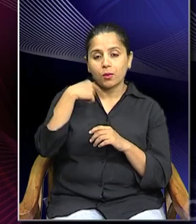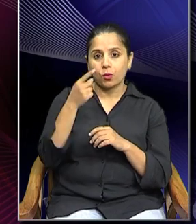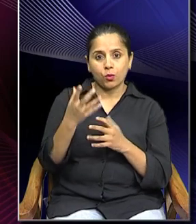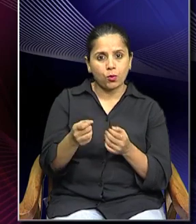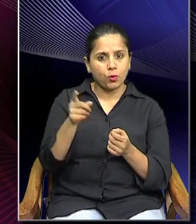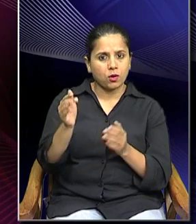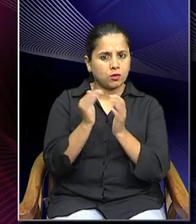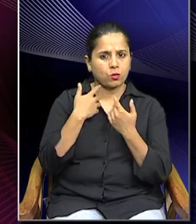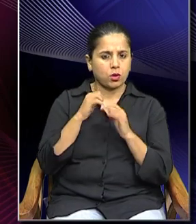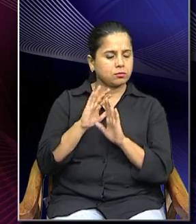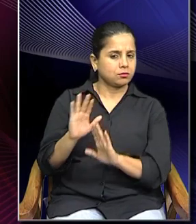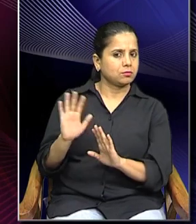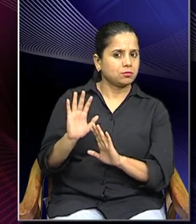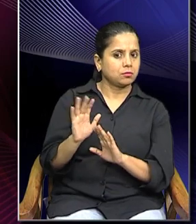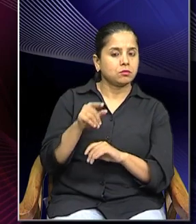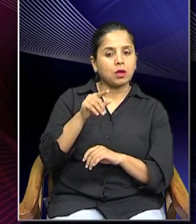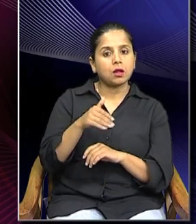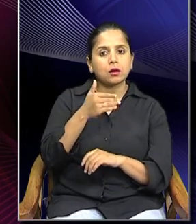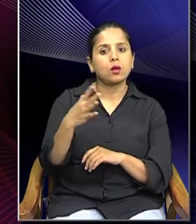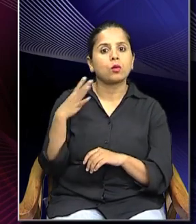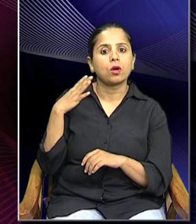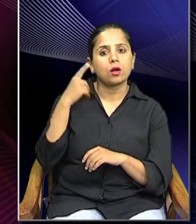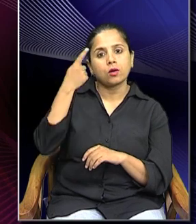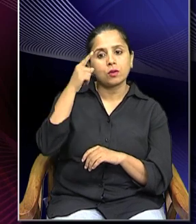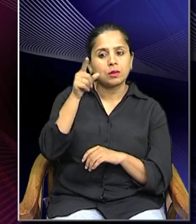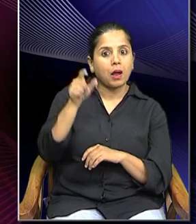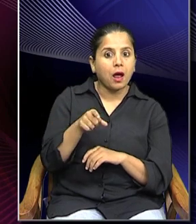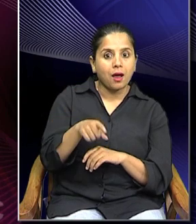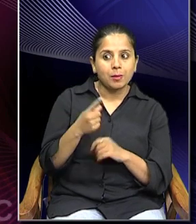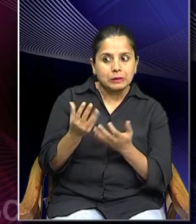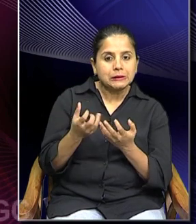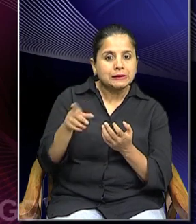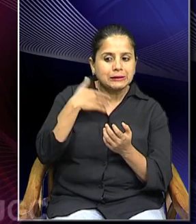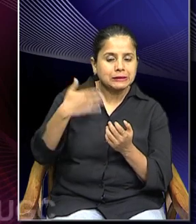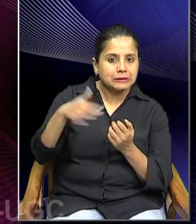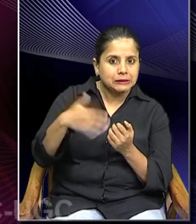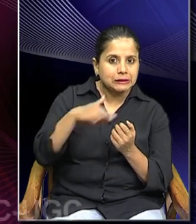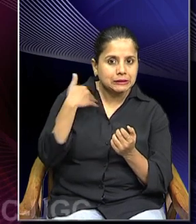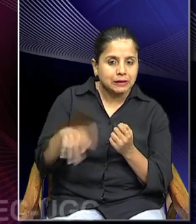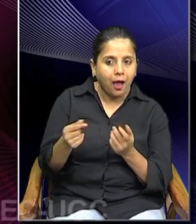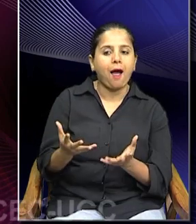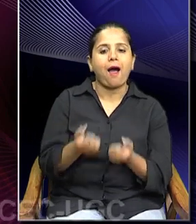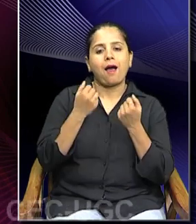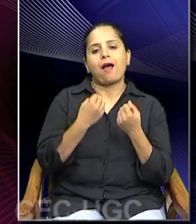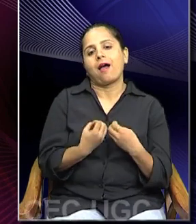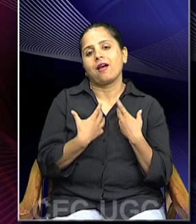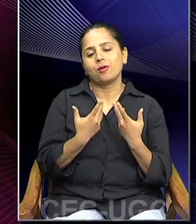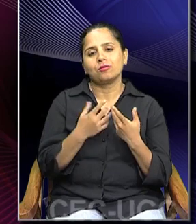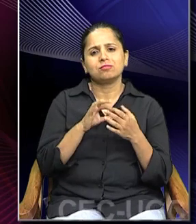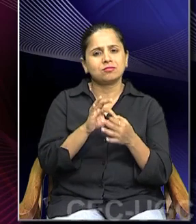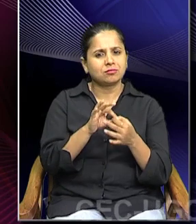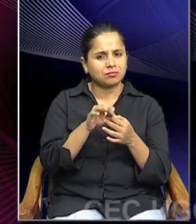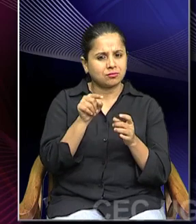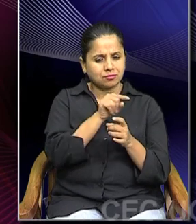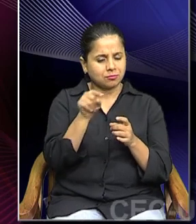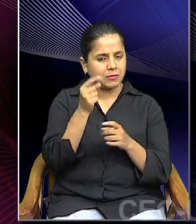get the insurance money would then wait for the death of that person. So, it is a kind of a connection that we